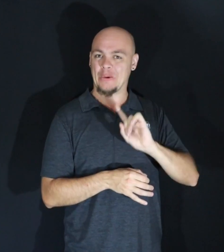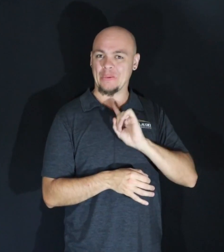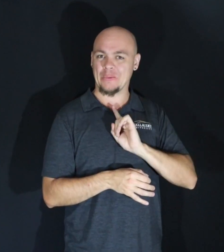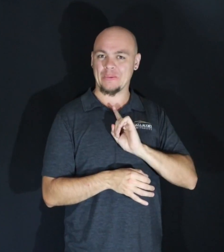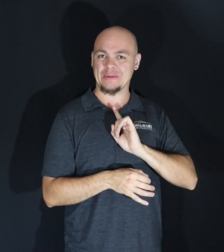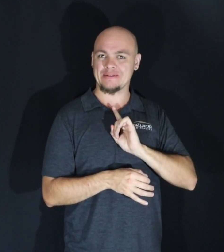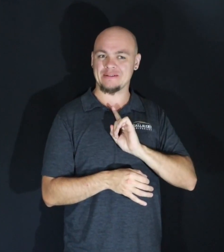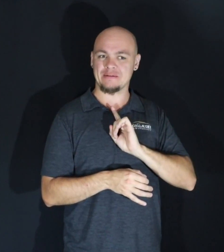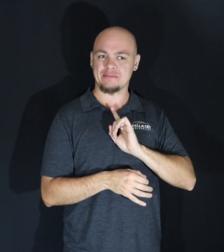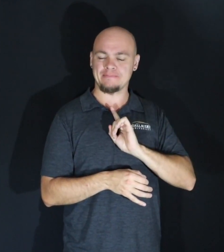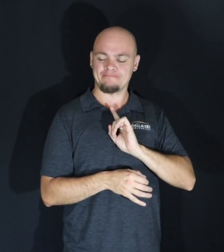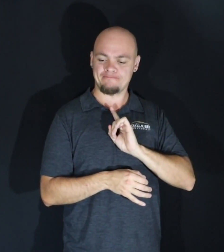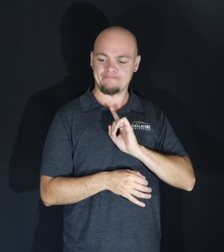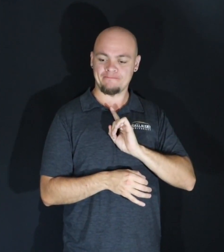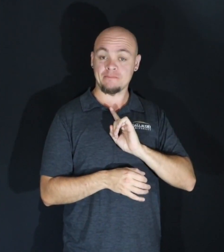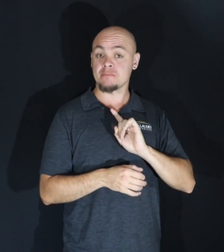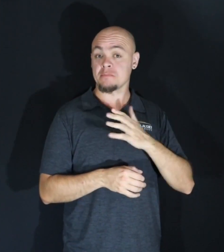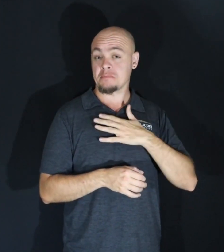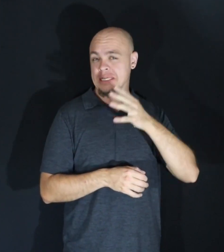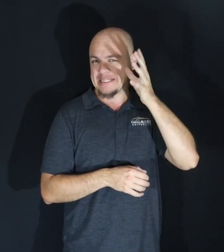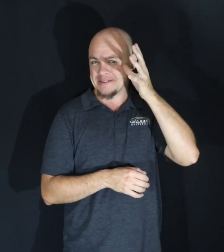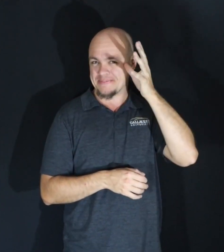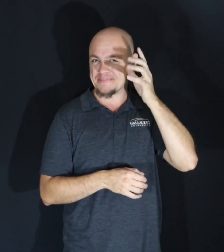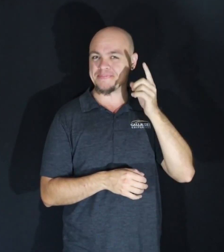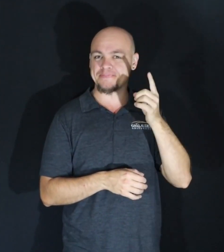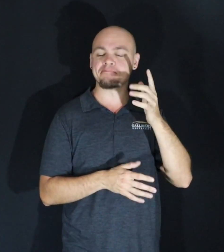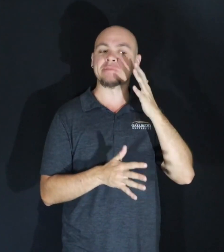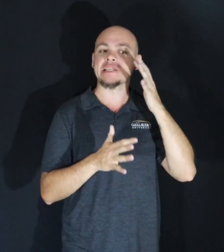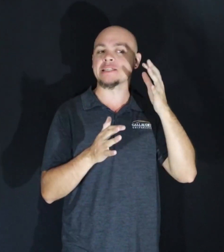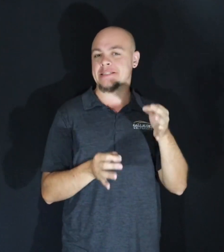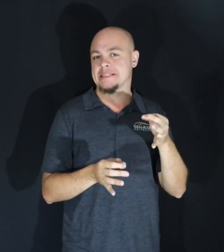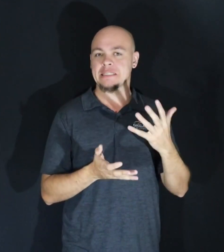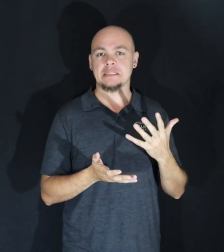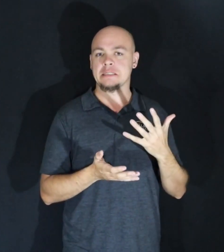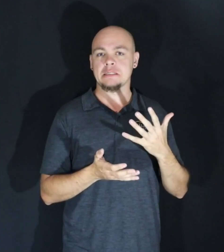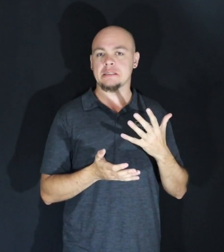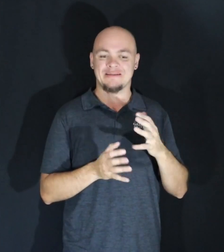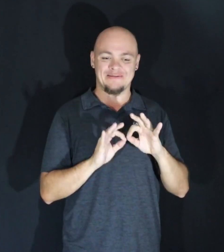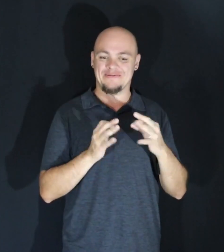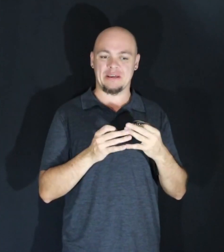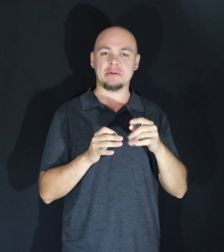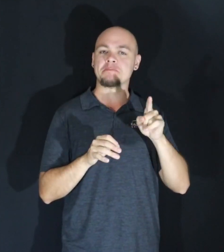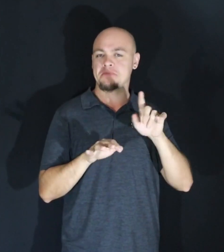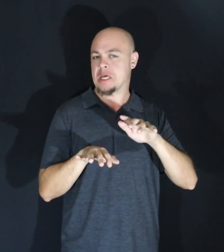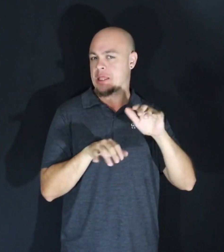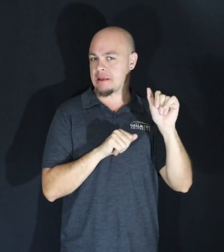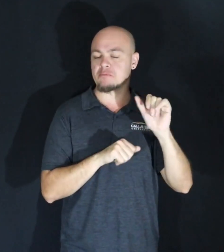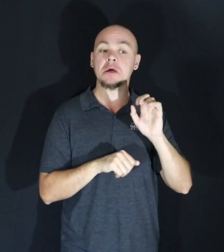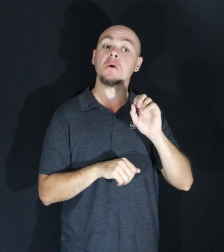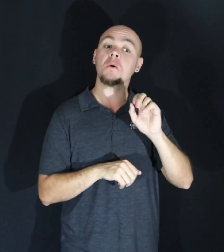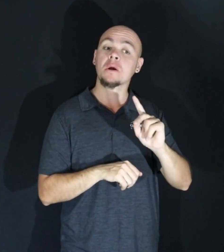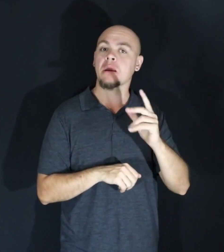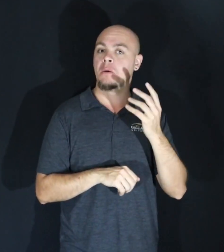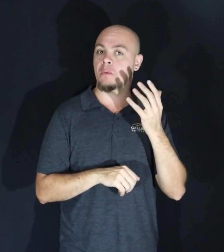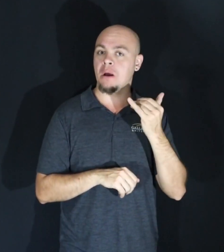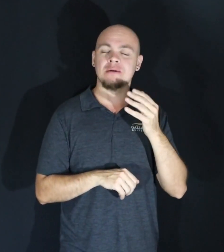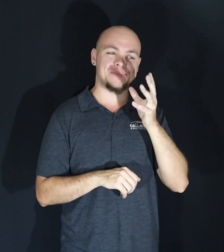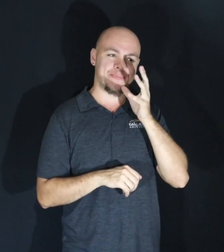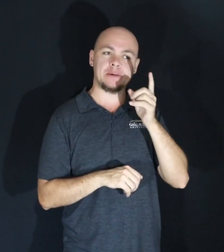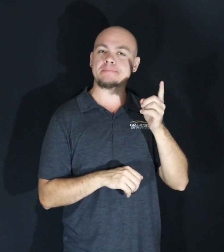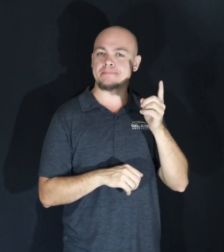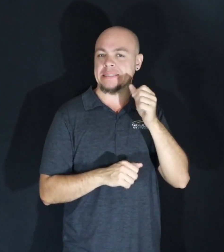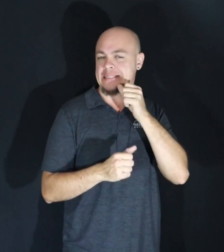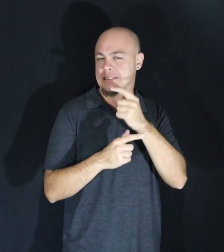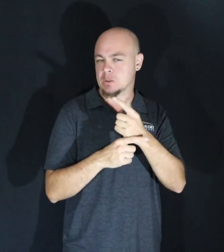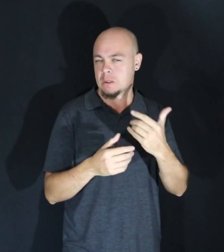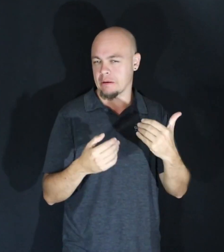here. First, it was my dad. He made a decision and was no longer with our family. But it was okay because I had my mom and my